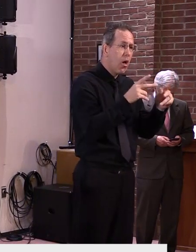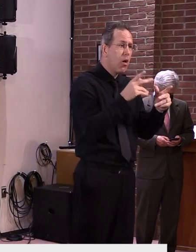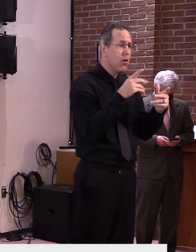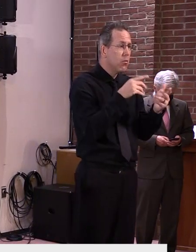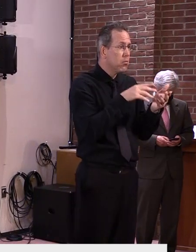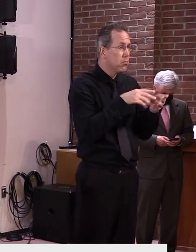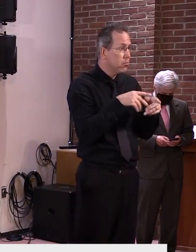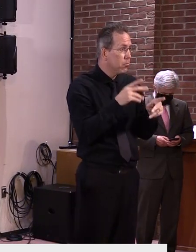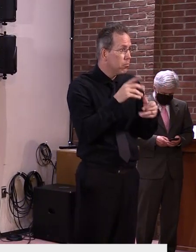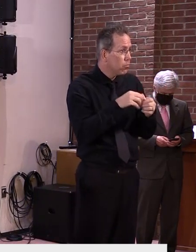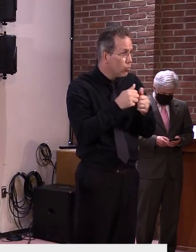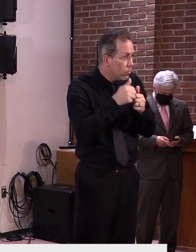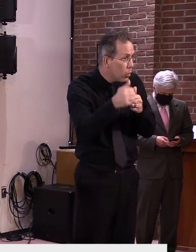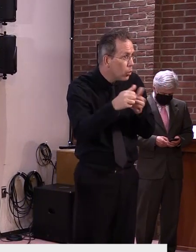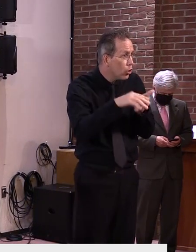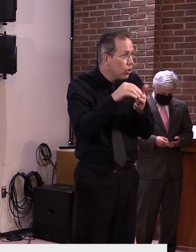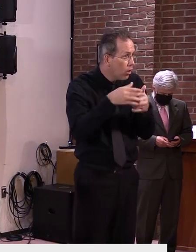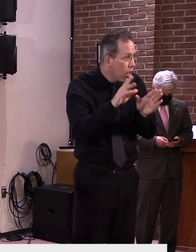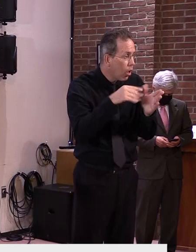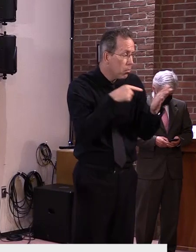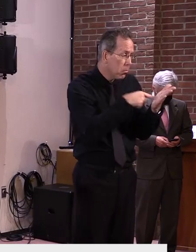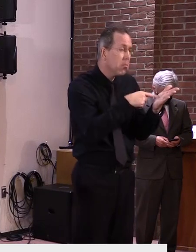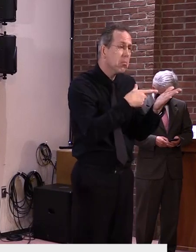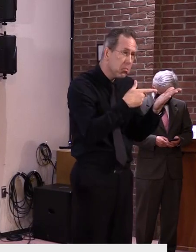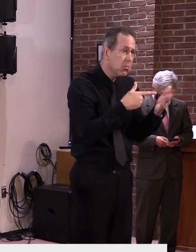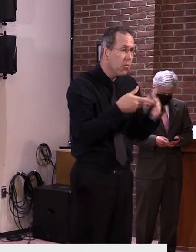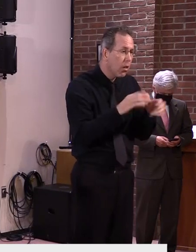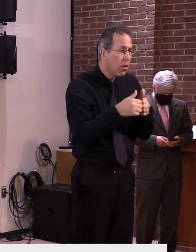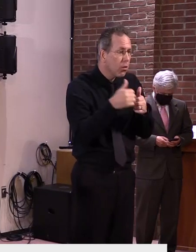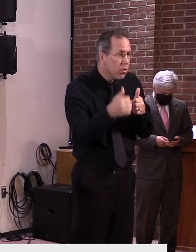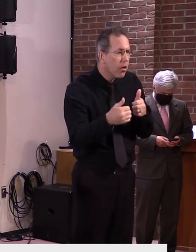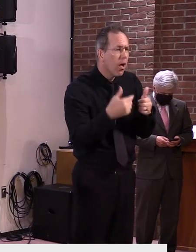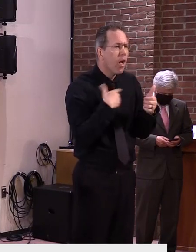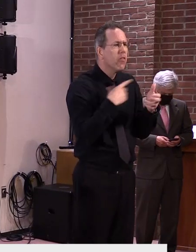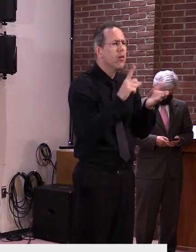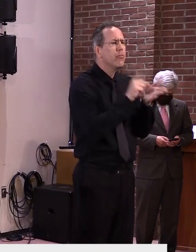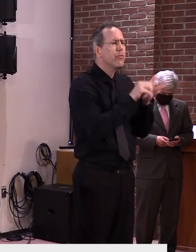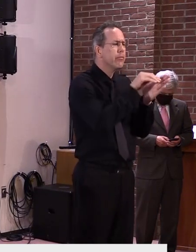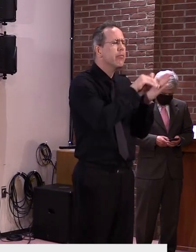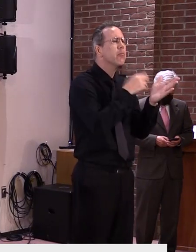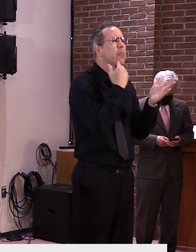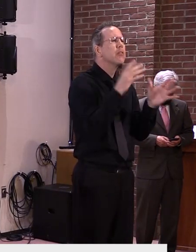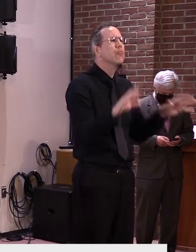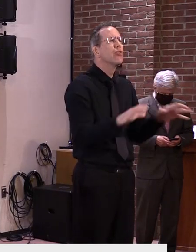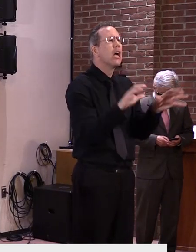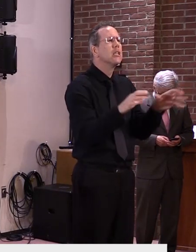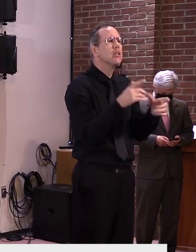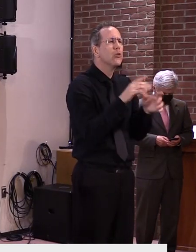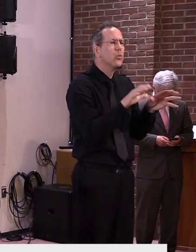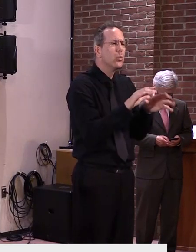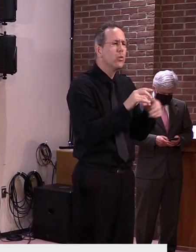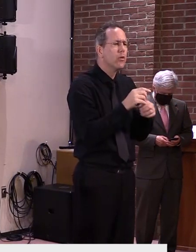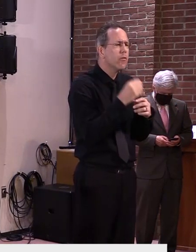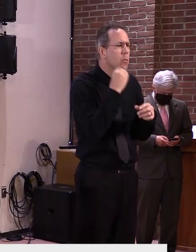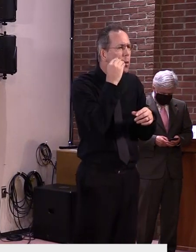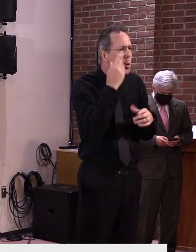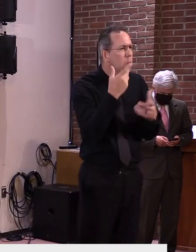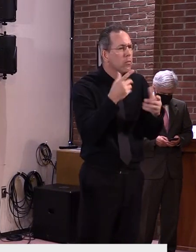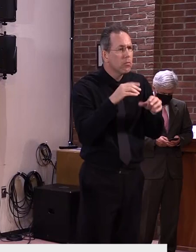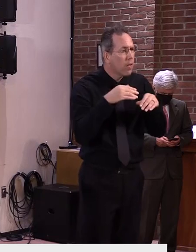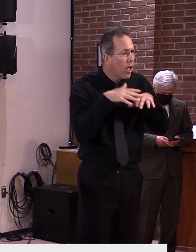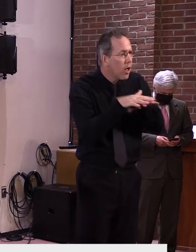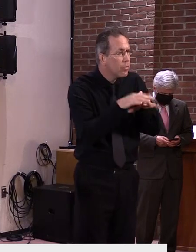sort of best practice guidance or considerations, and I'm sure as the patterns emerge and people use their